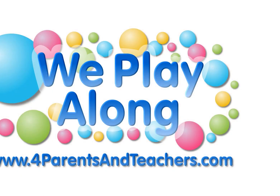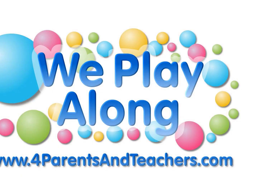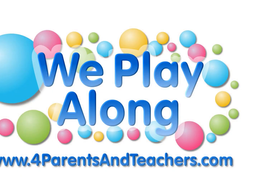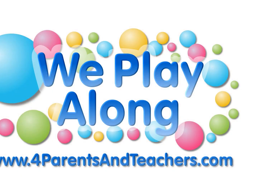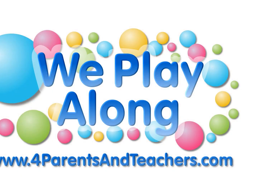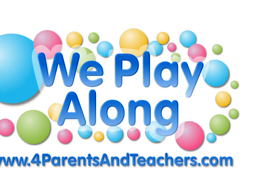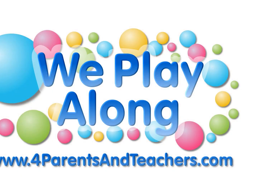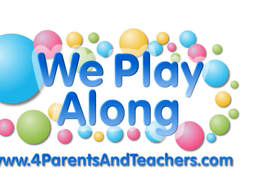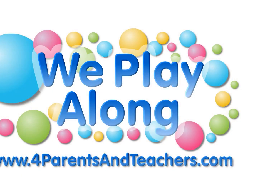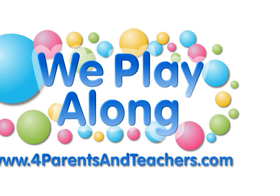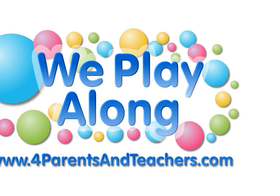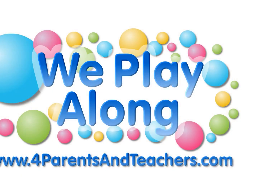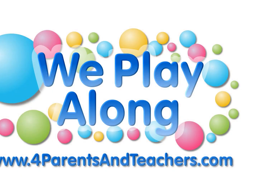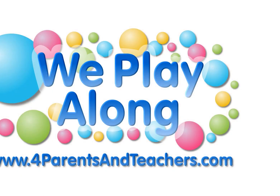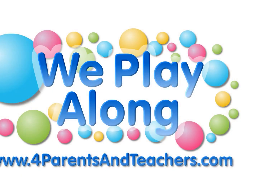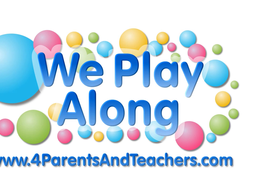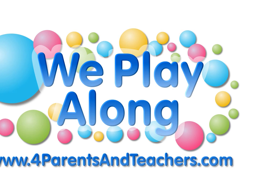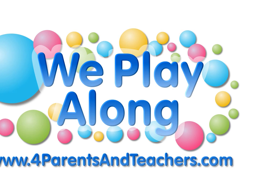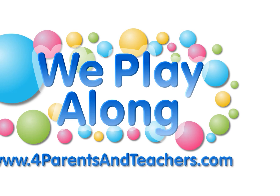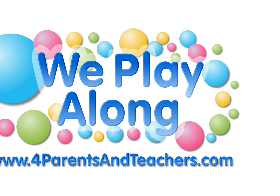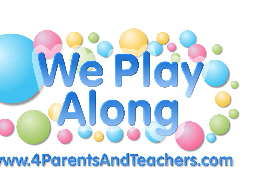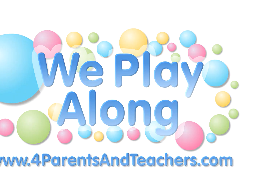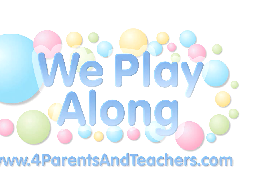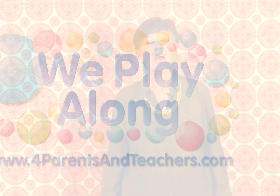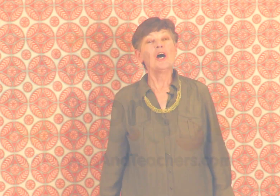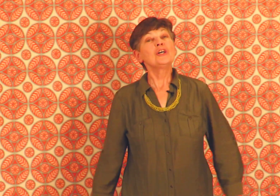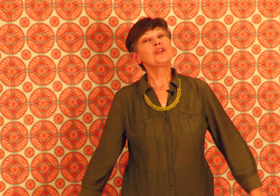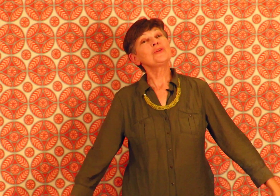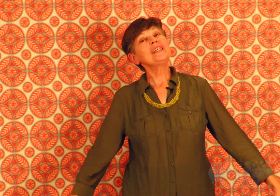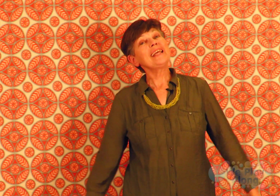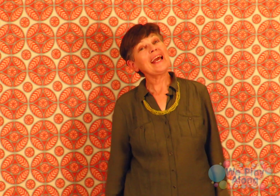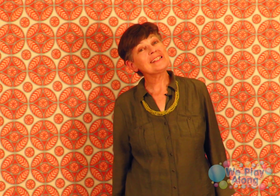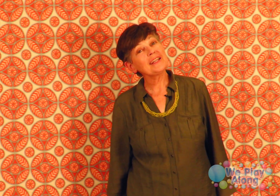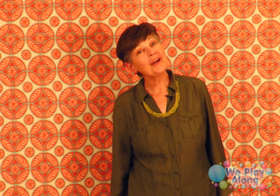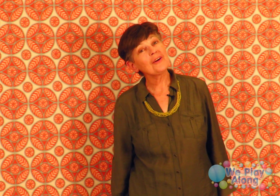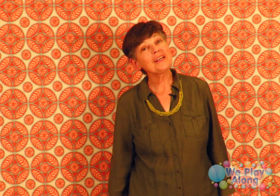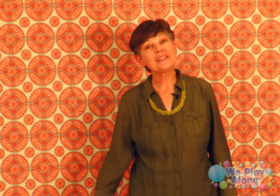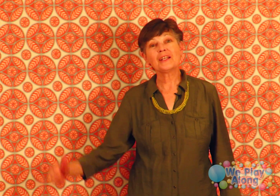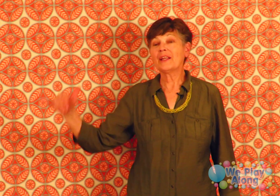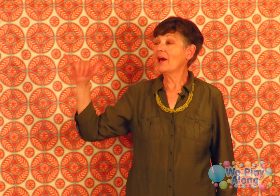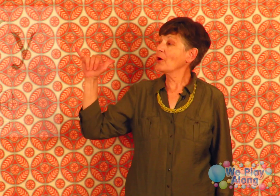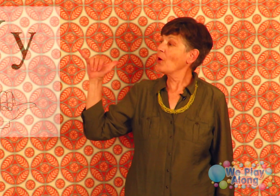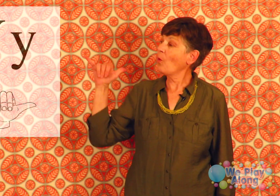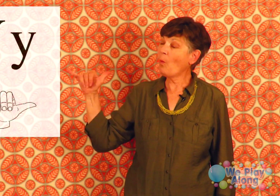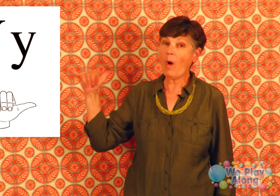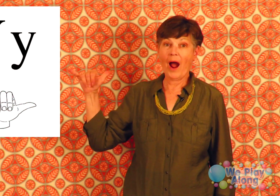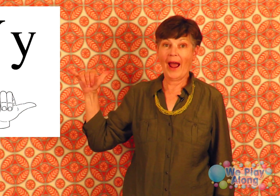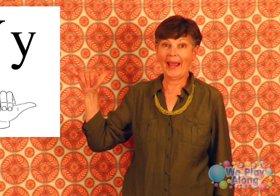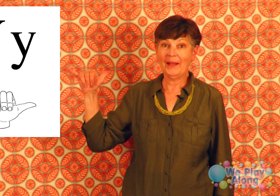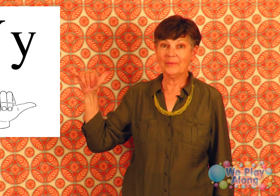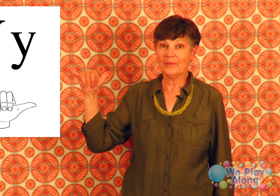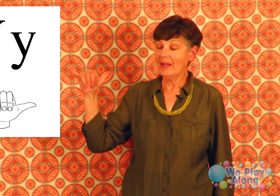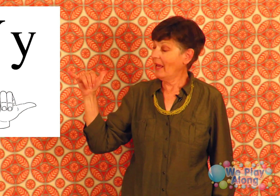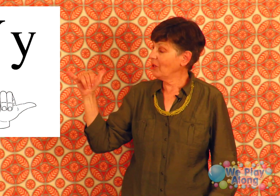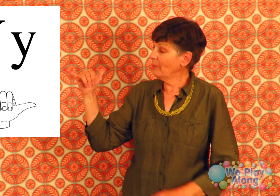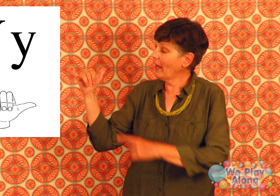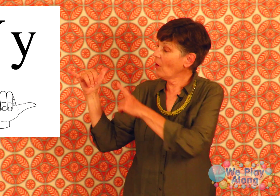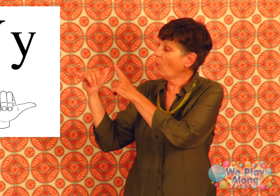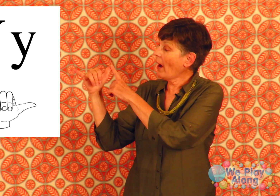Play, play, play along. Come on and play along. So today's letter is the letter Y. And you make a Y